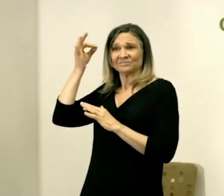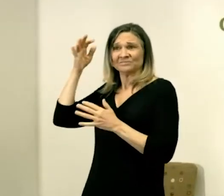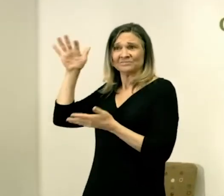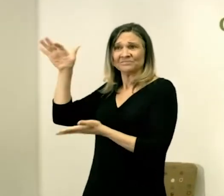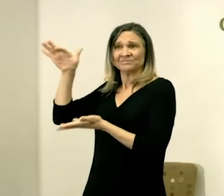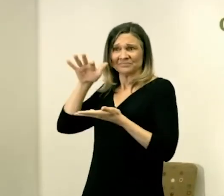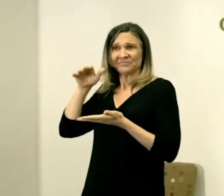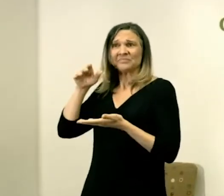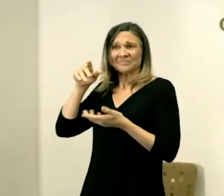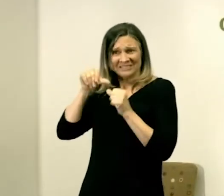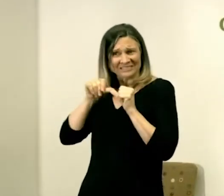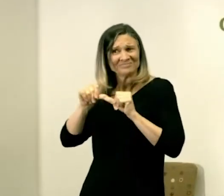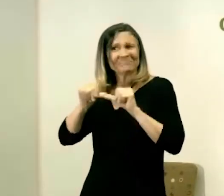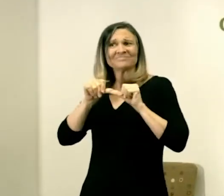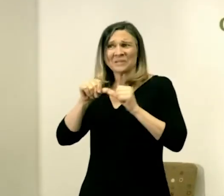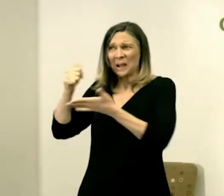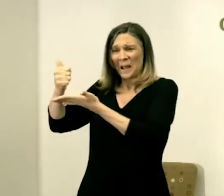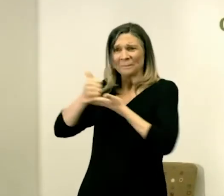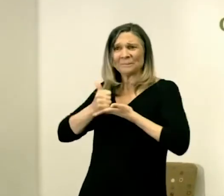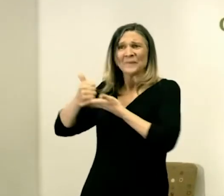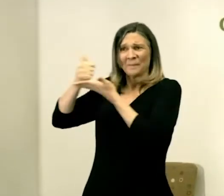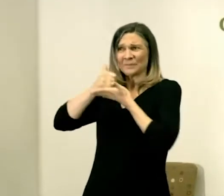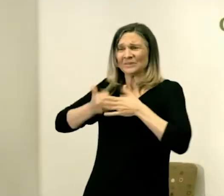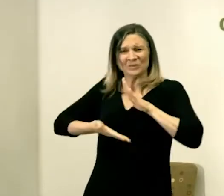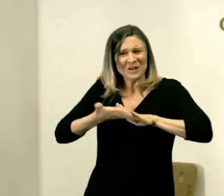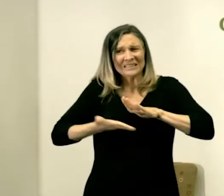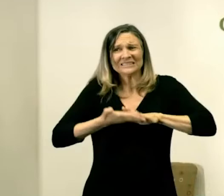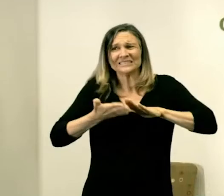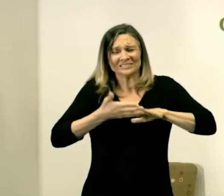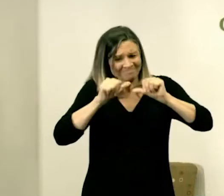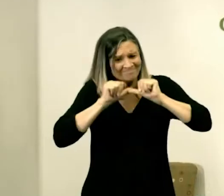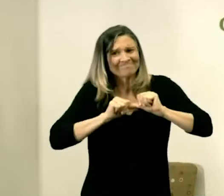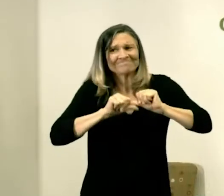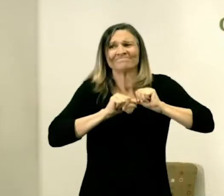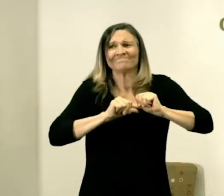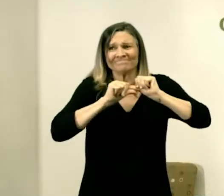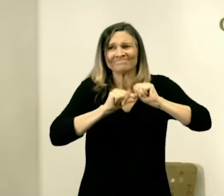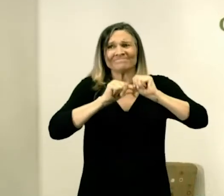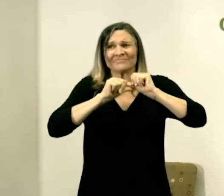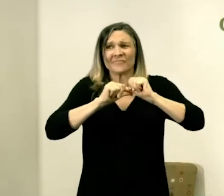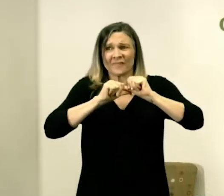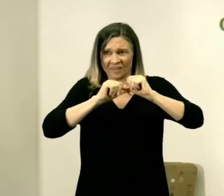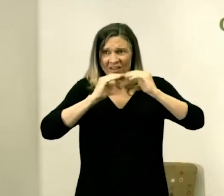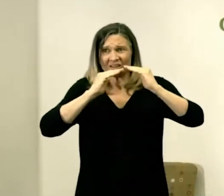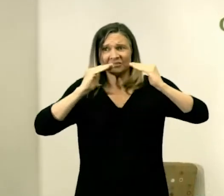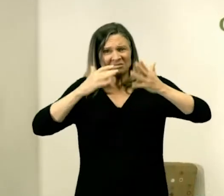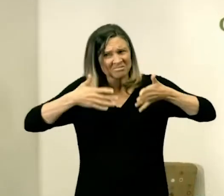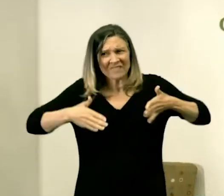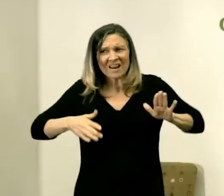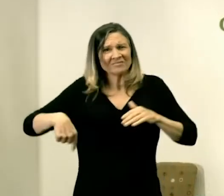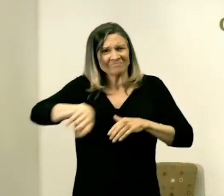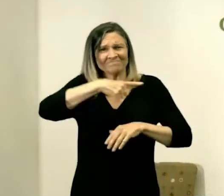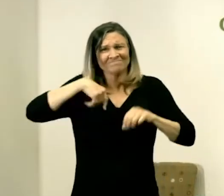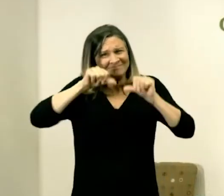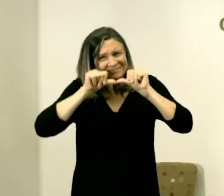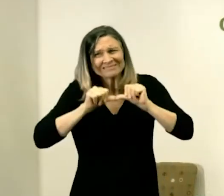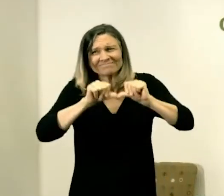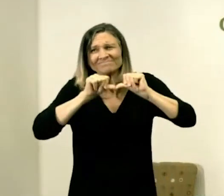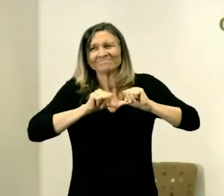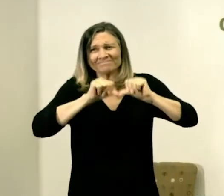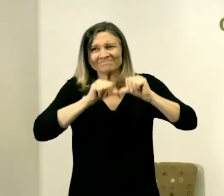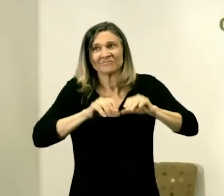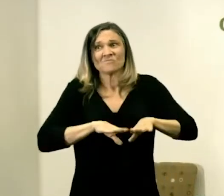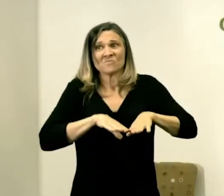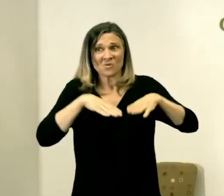maintained our operations at a level that allows us to continue to remain open